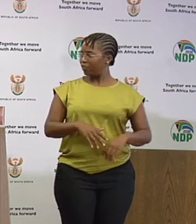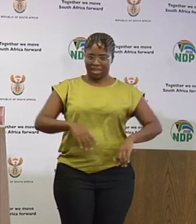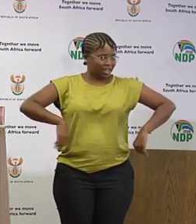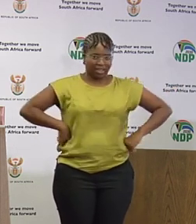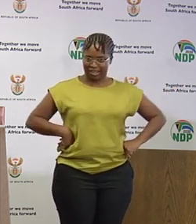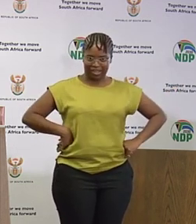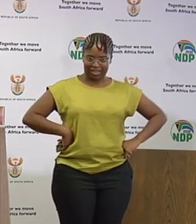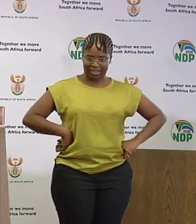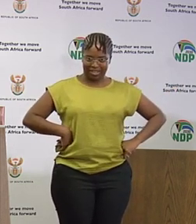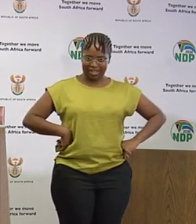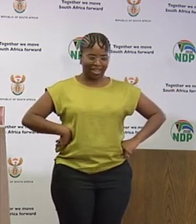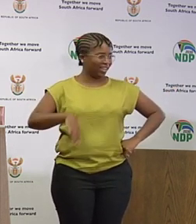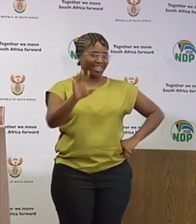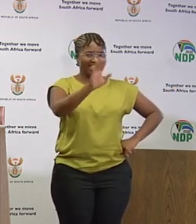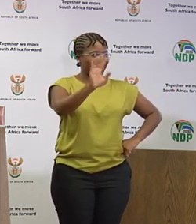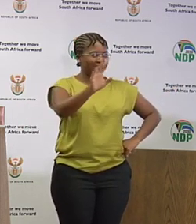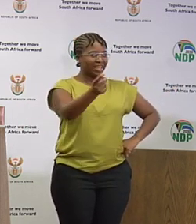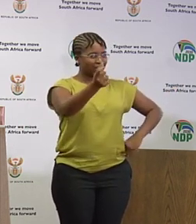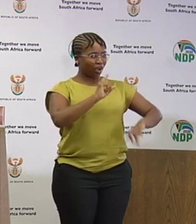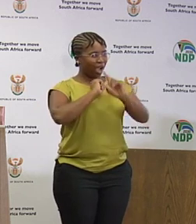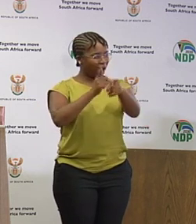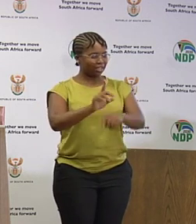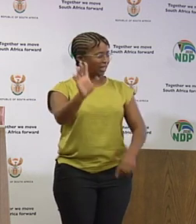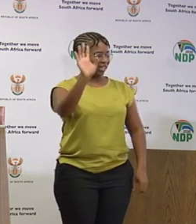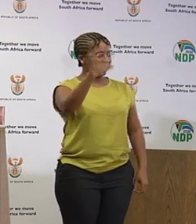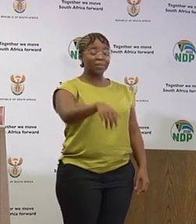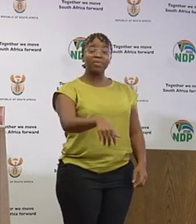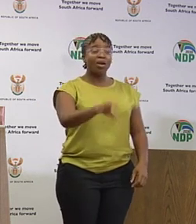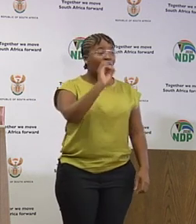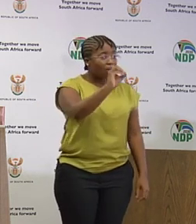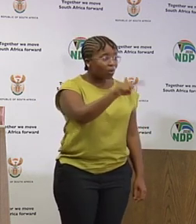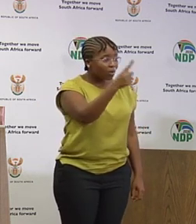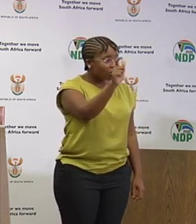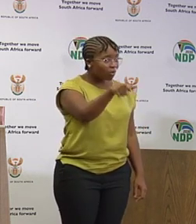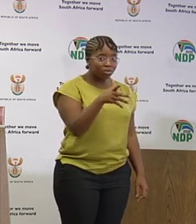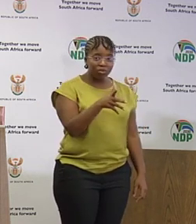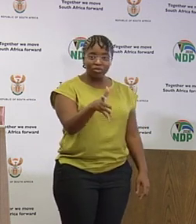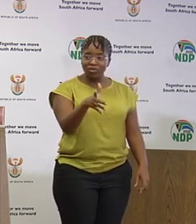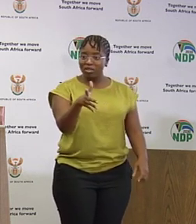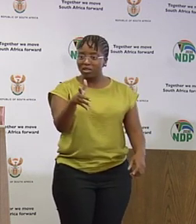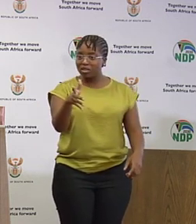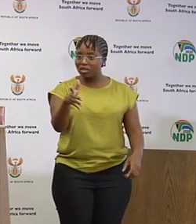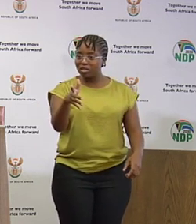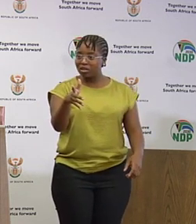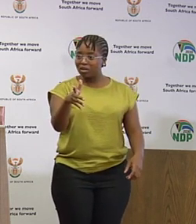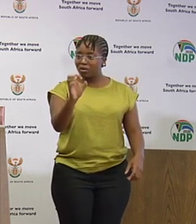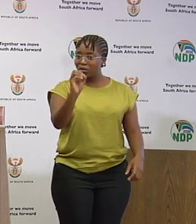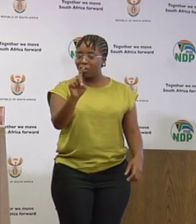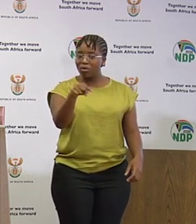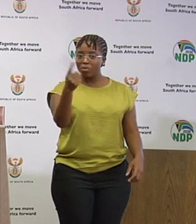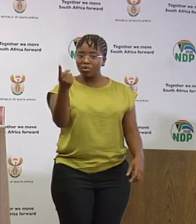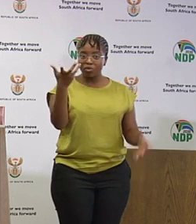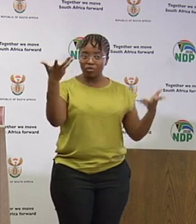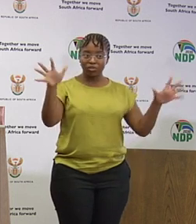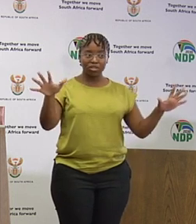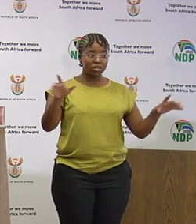Yeah, I nearly answered. Is there any other person who wants to answer? Are